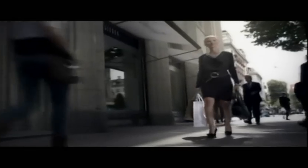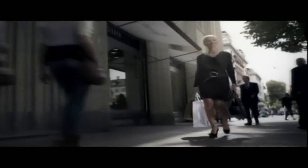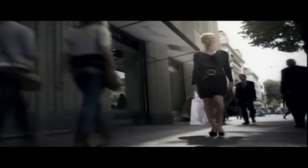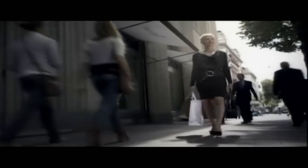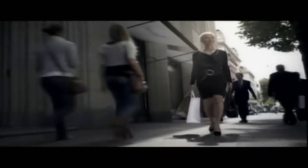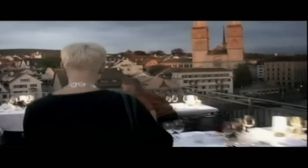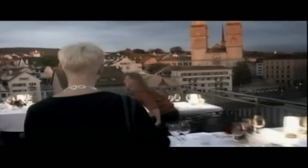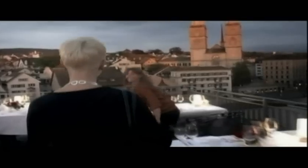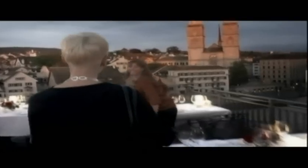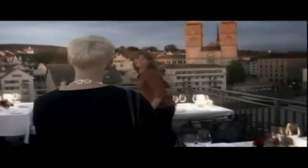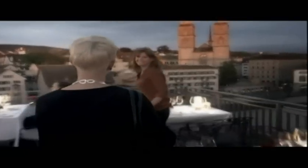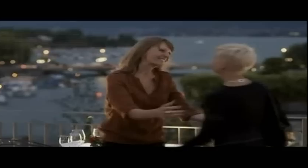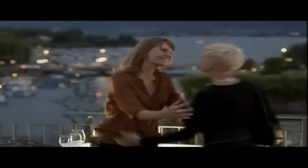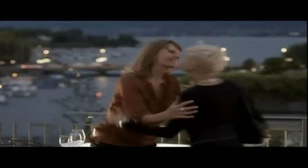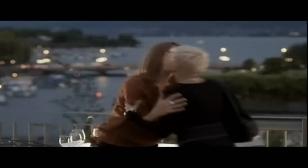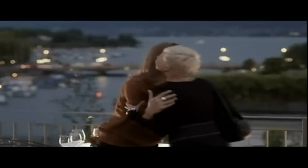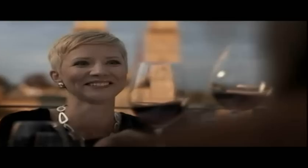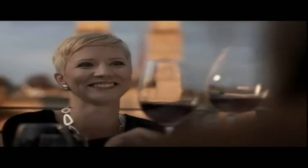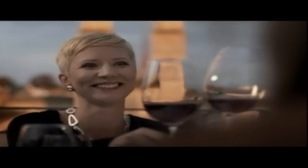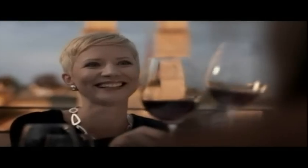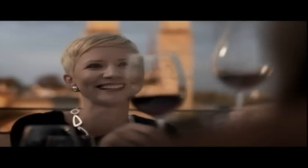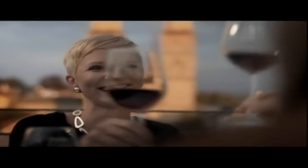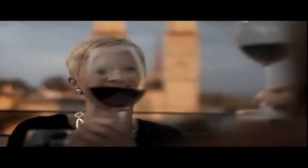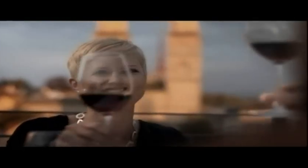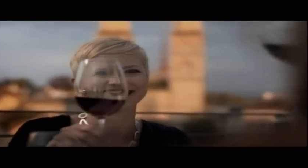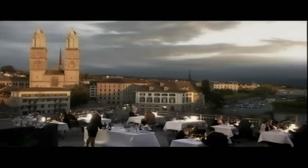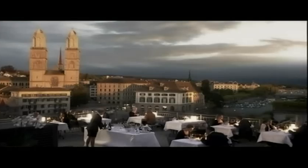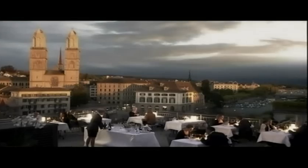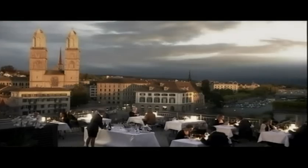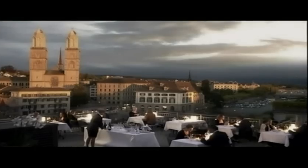shopping and fine dining. It's like paradise.